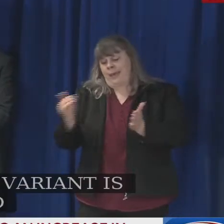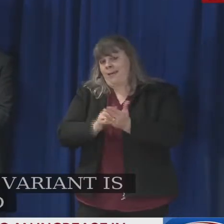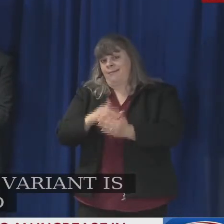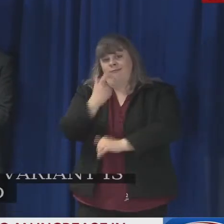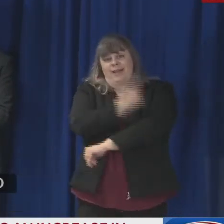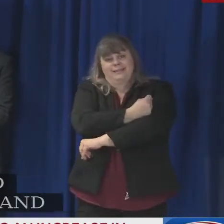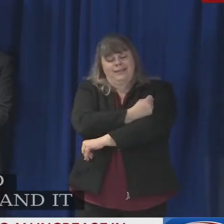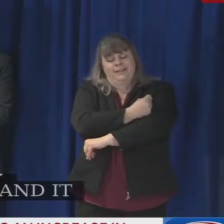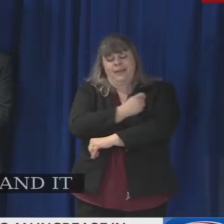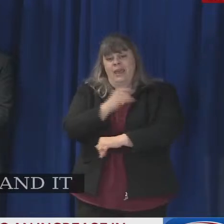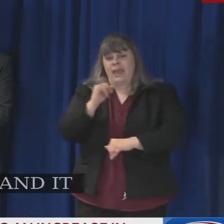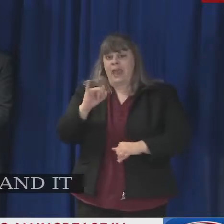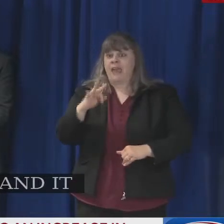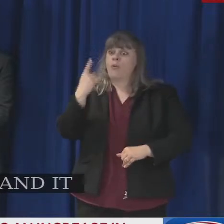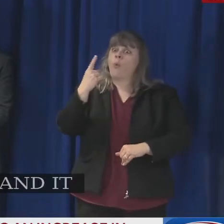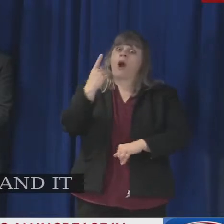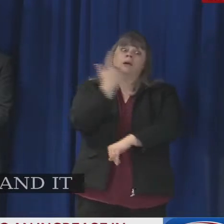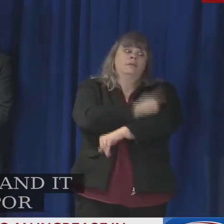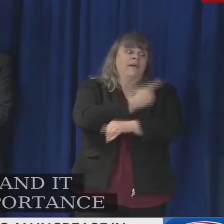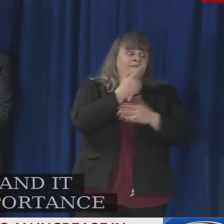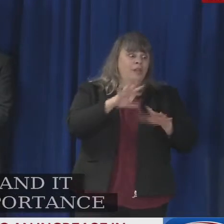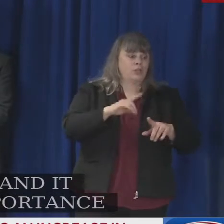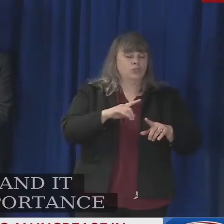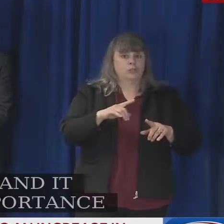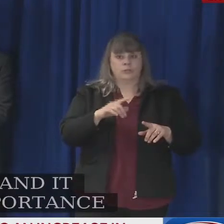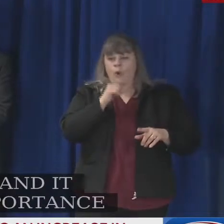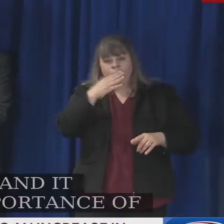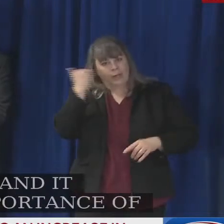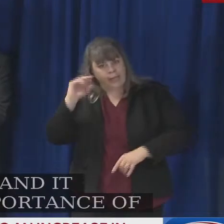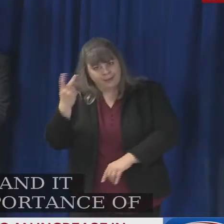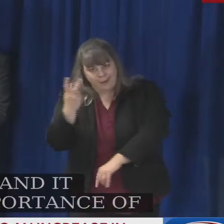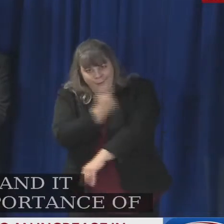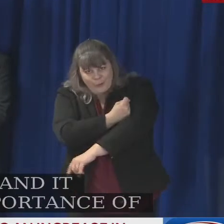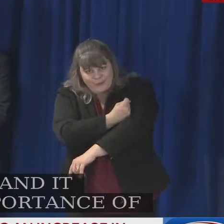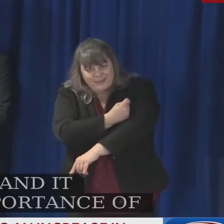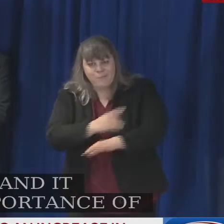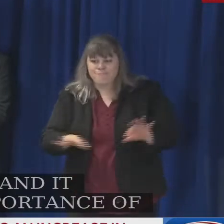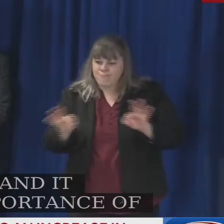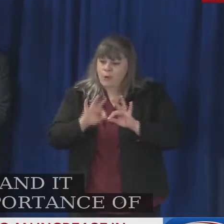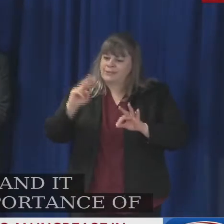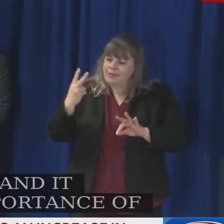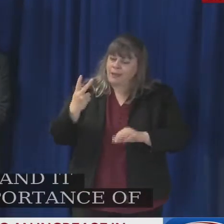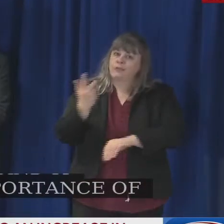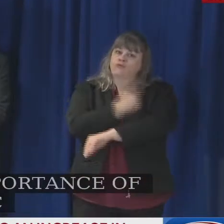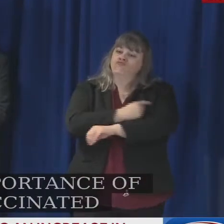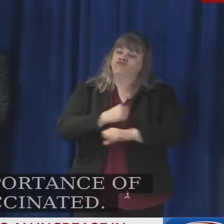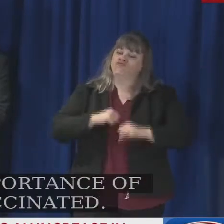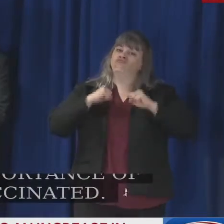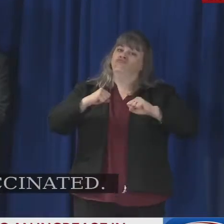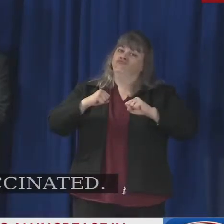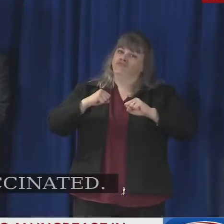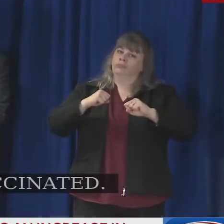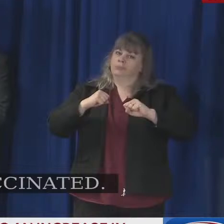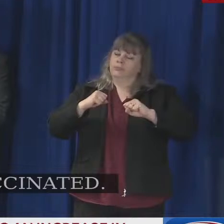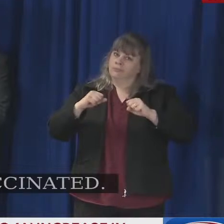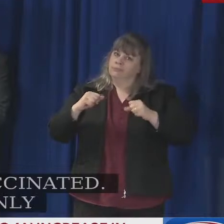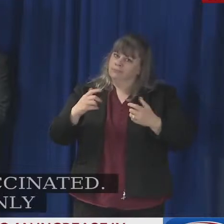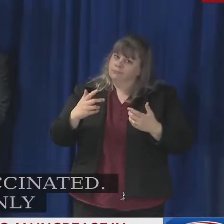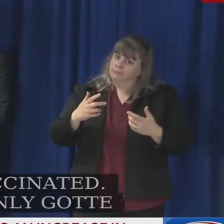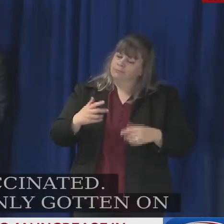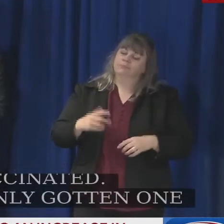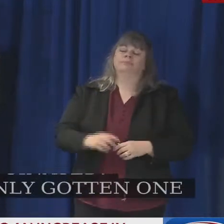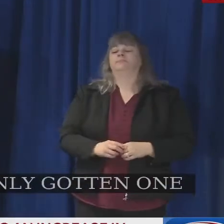vaccinated. If they've only gotten one dose of a two-dose series, they need to get the second dose to have really that higher level of protection, especially against the Delta